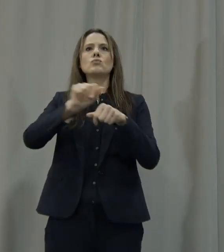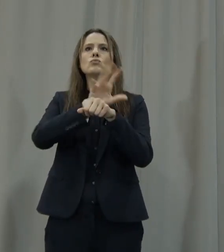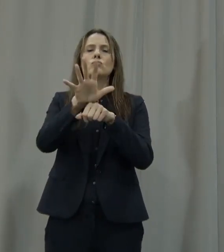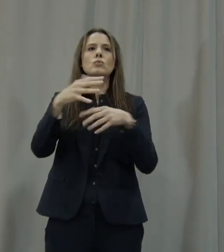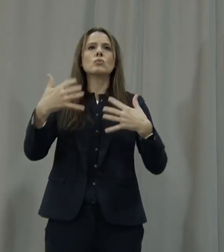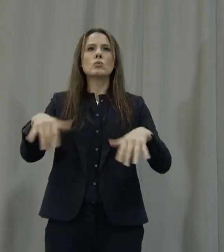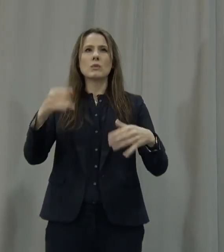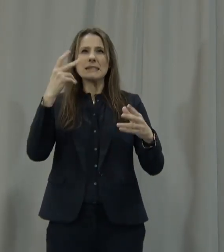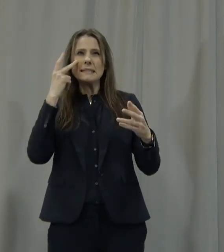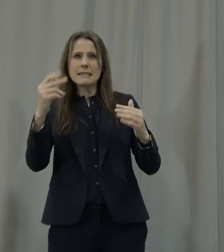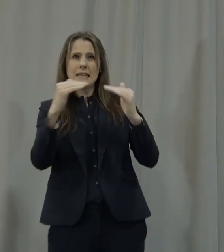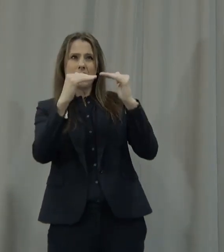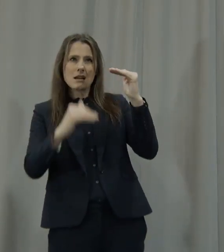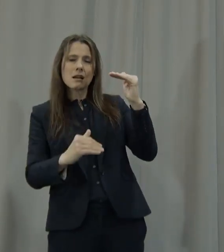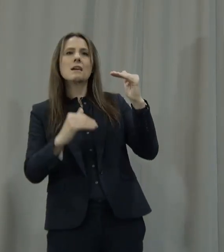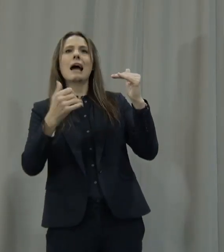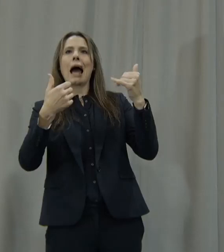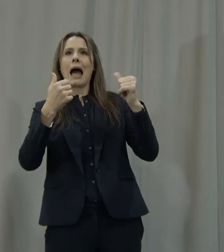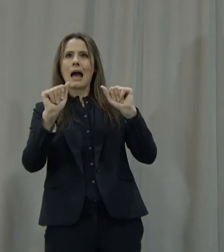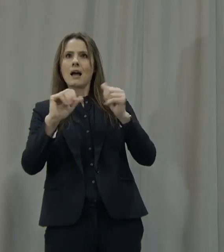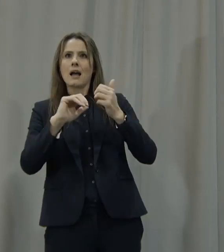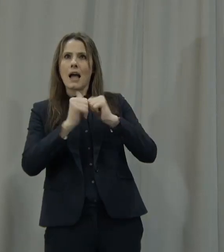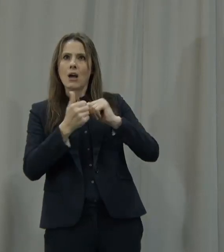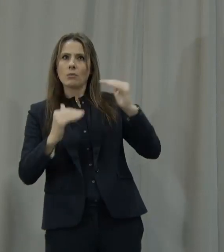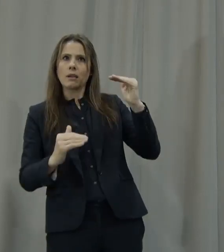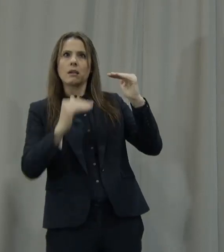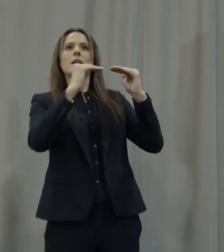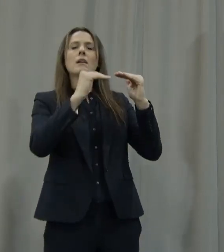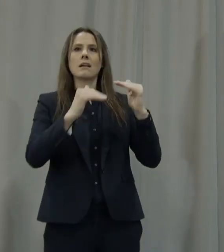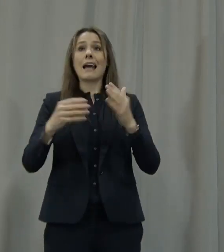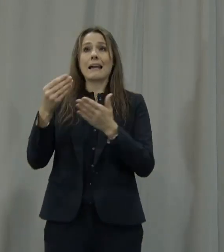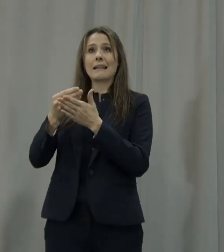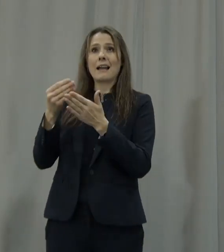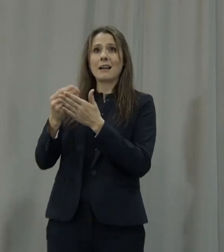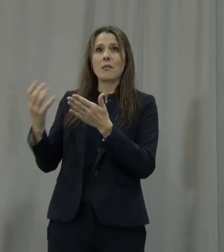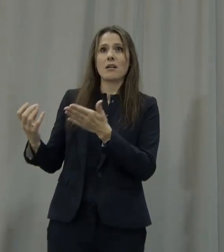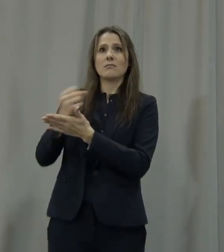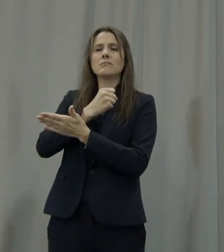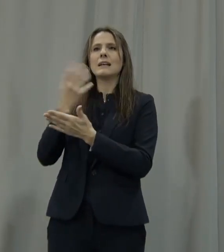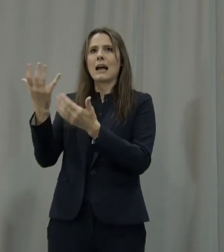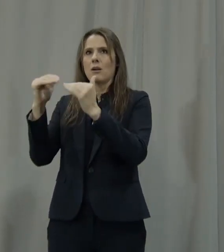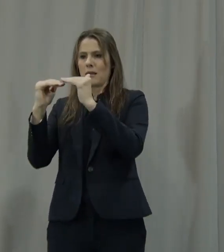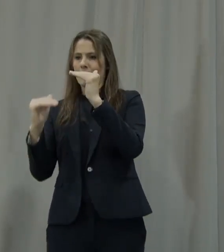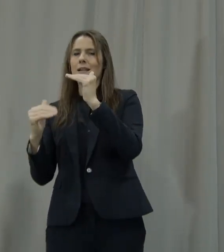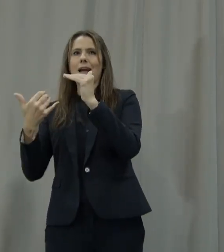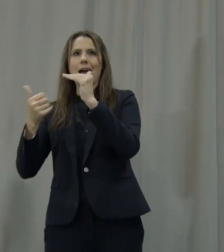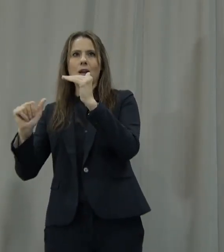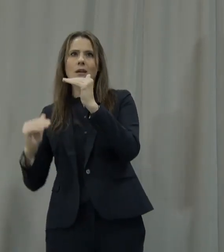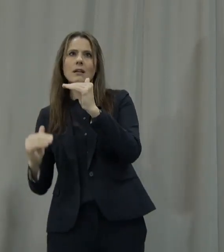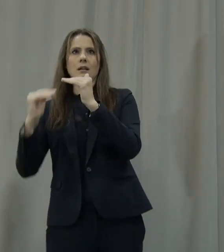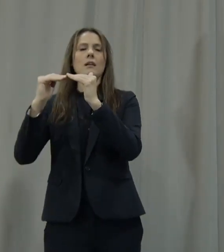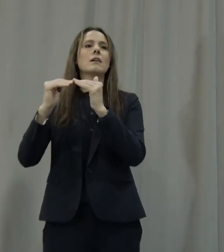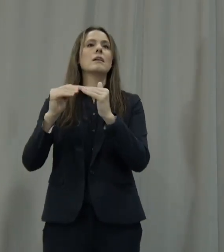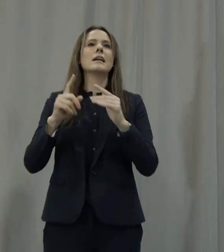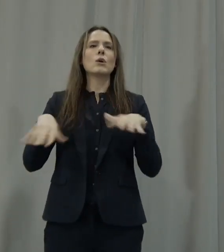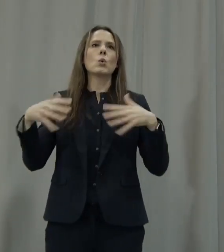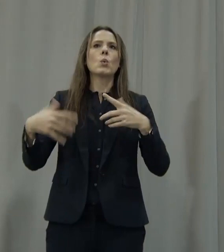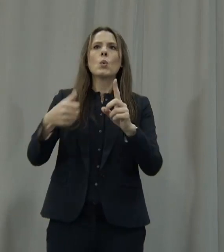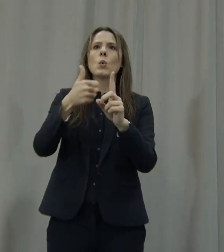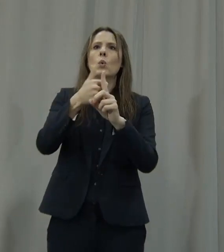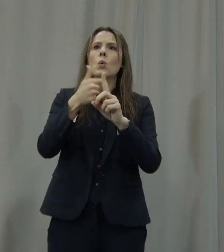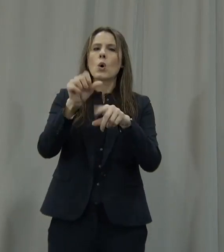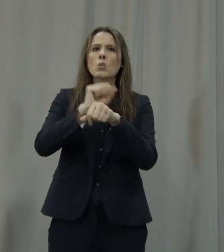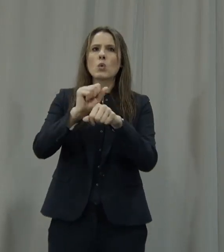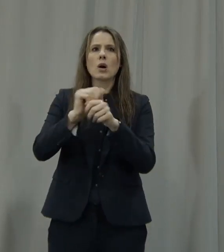health, education, and economic opportunities. With his vast experience in government work and